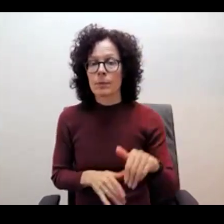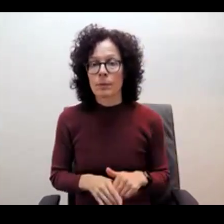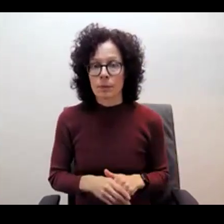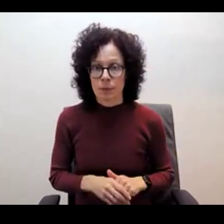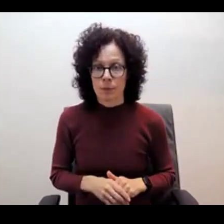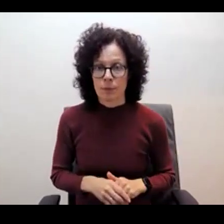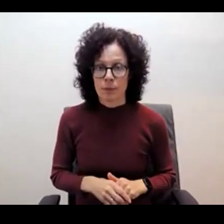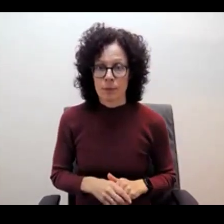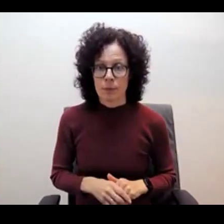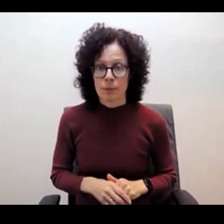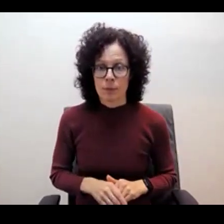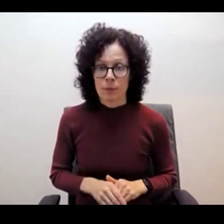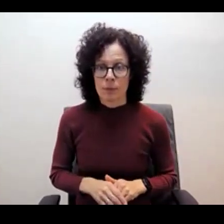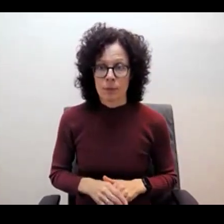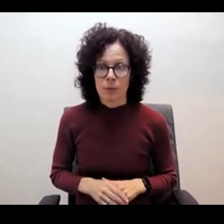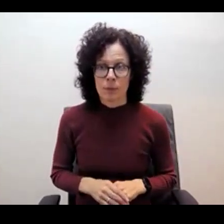down.